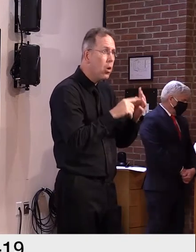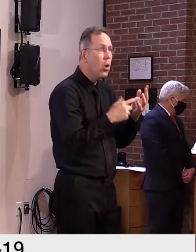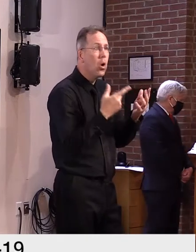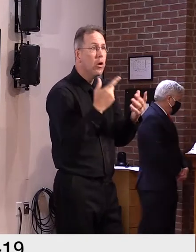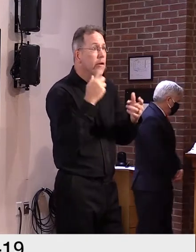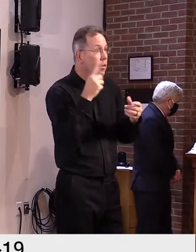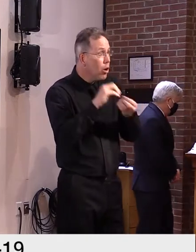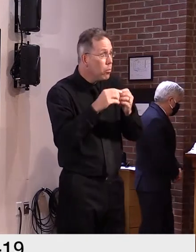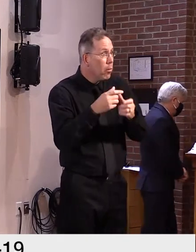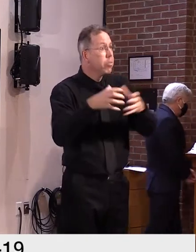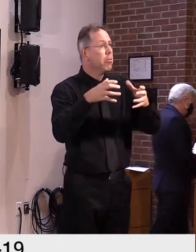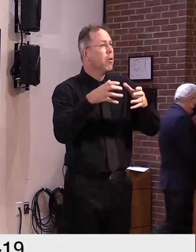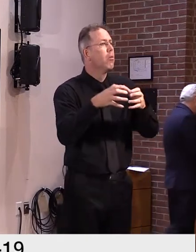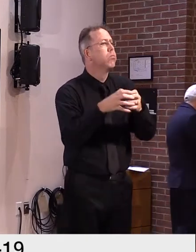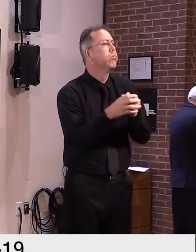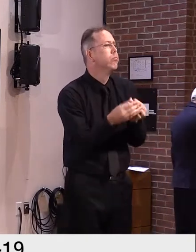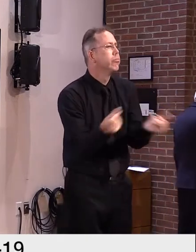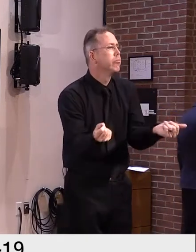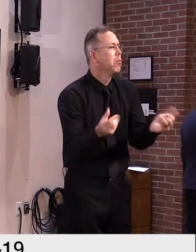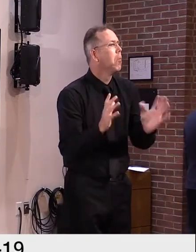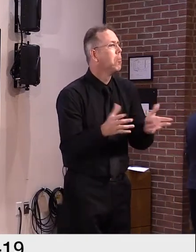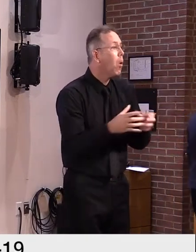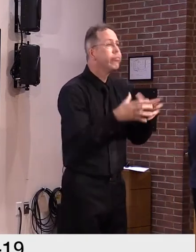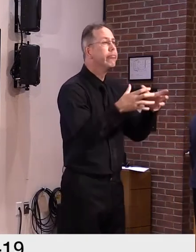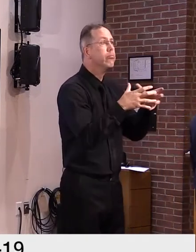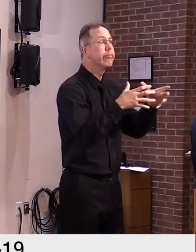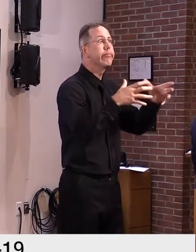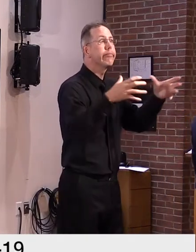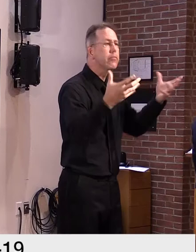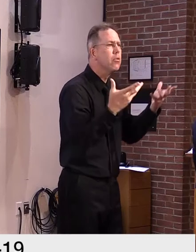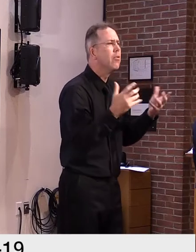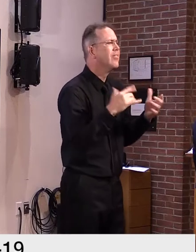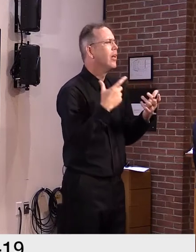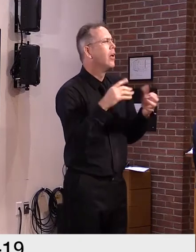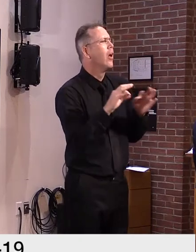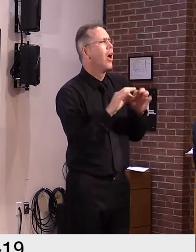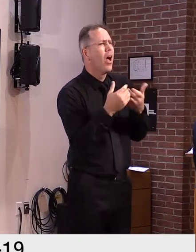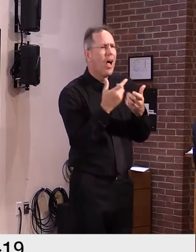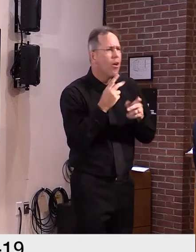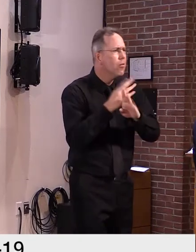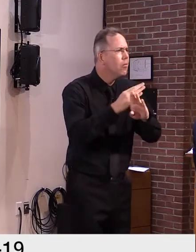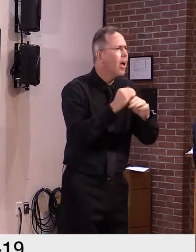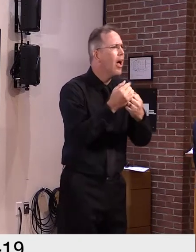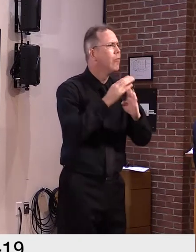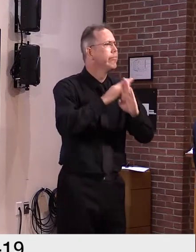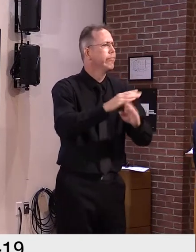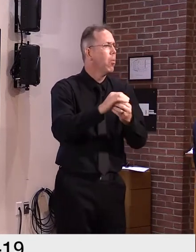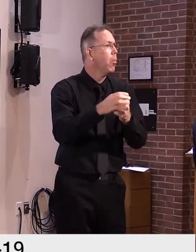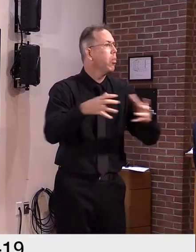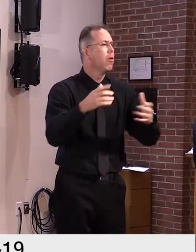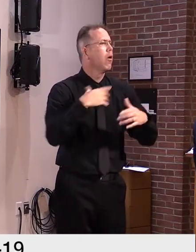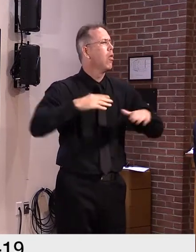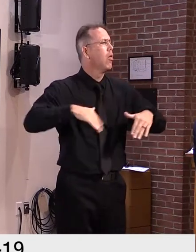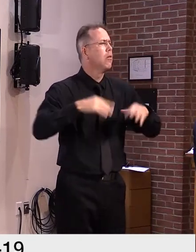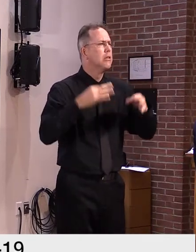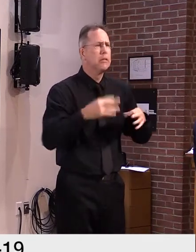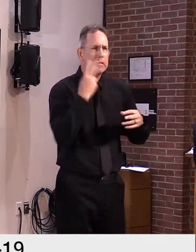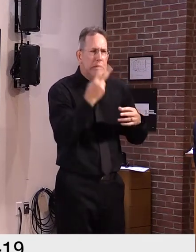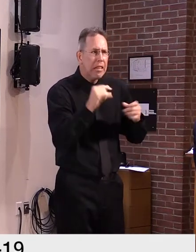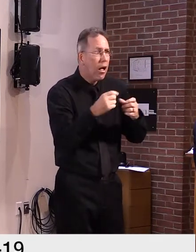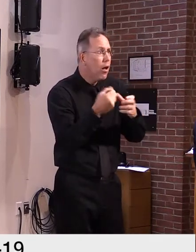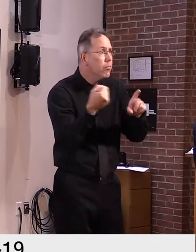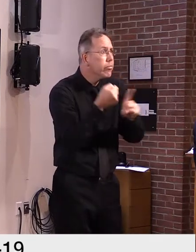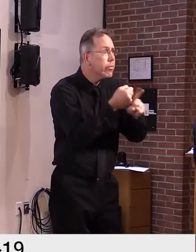early and deliberate about how to manage that. But we have not seen that at this point in time. As